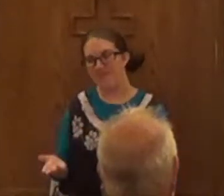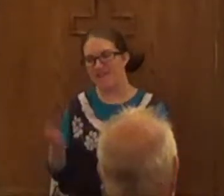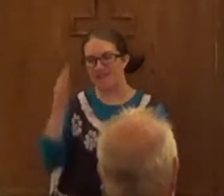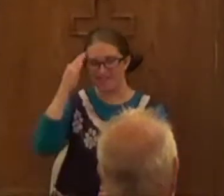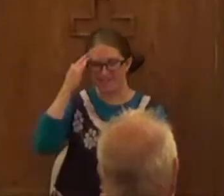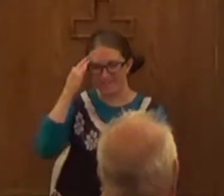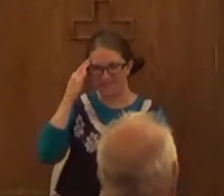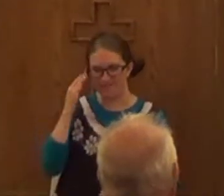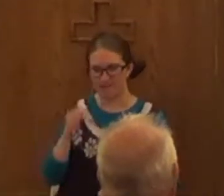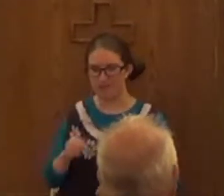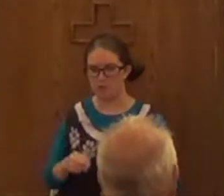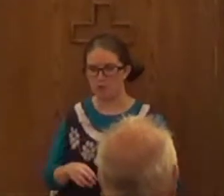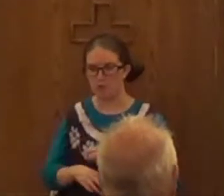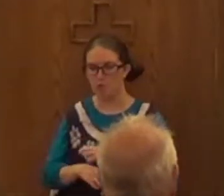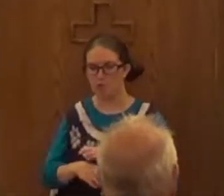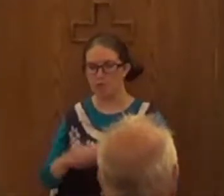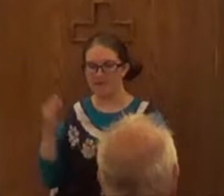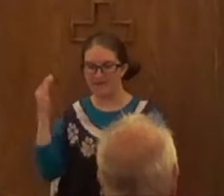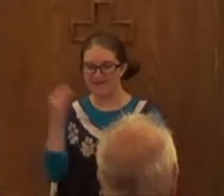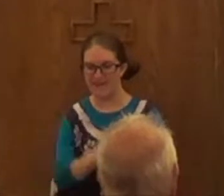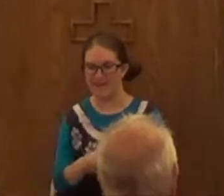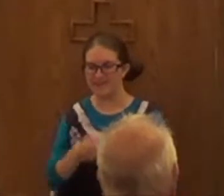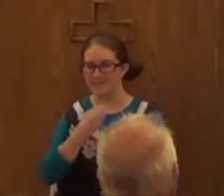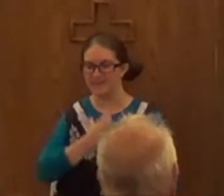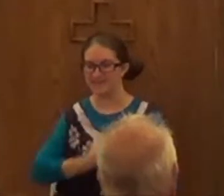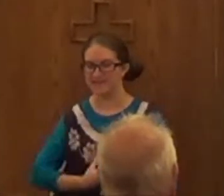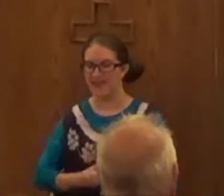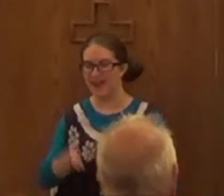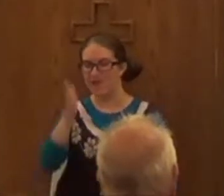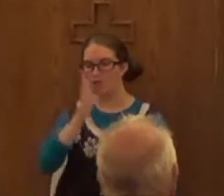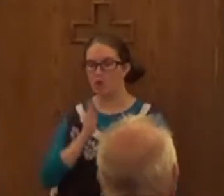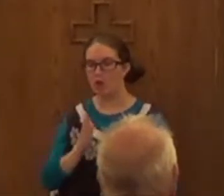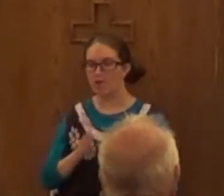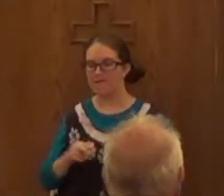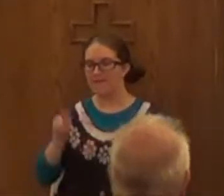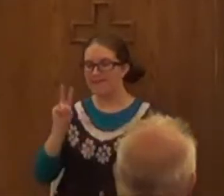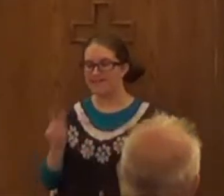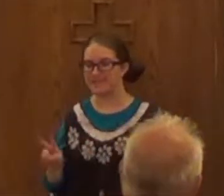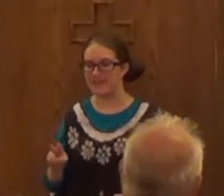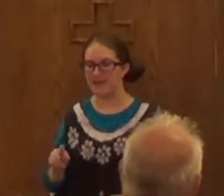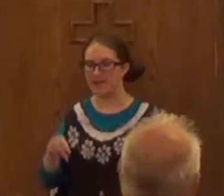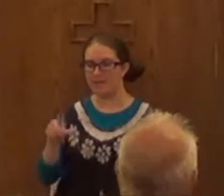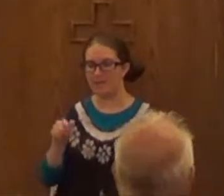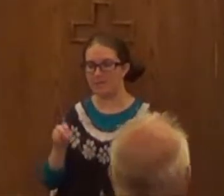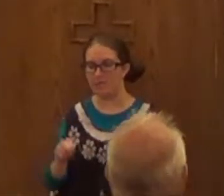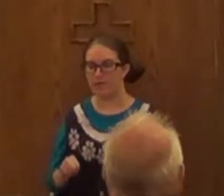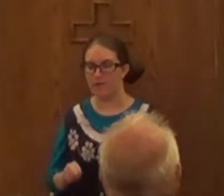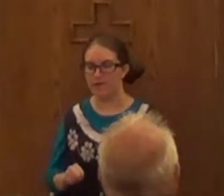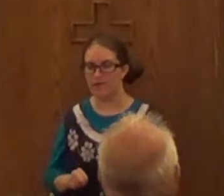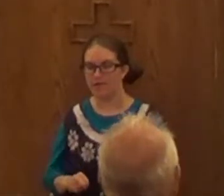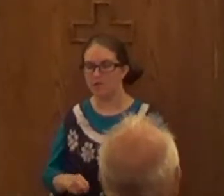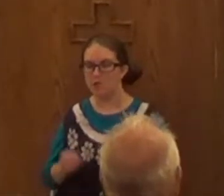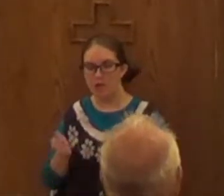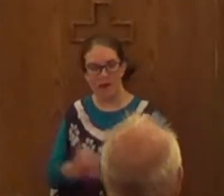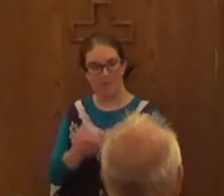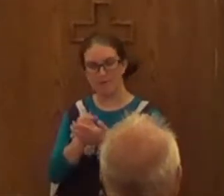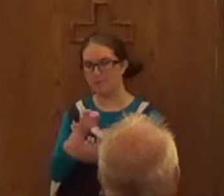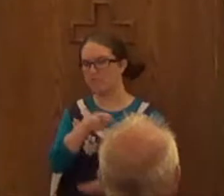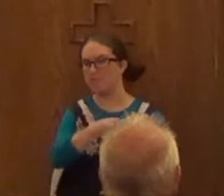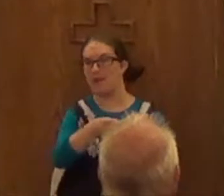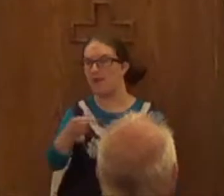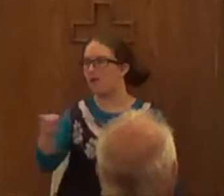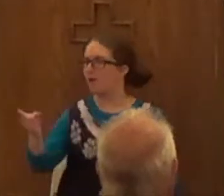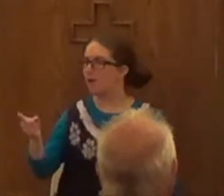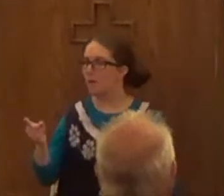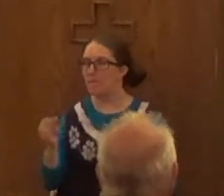that going outside the will of God and having a backup plan of getting what you need in your life is going to help you. But can I tell you